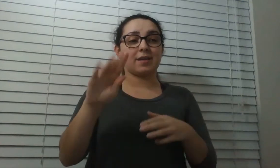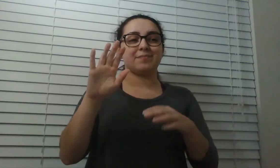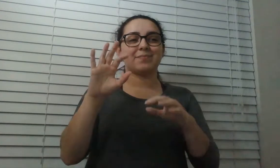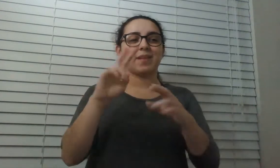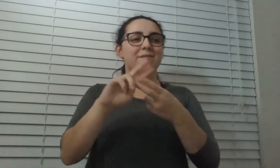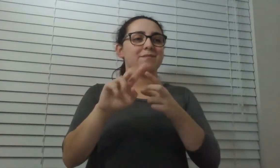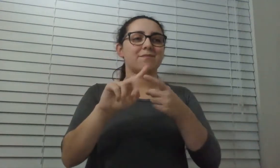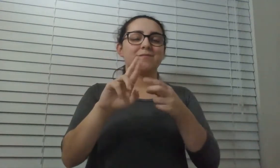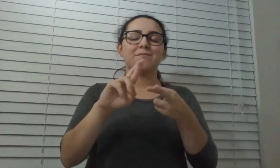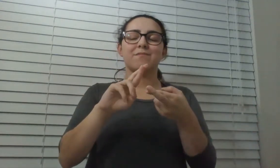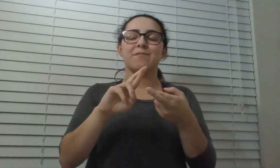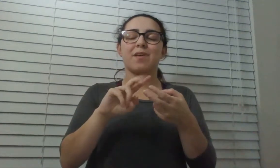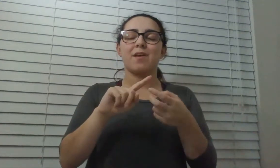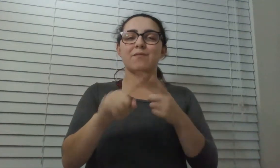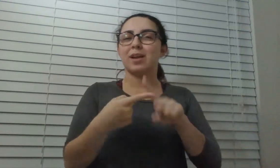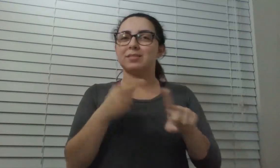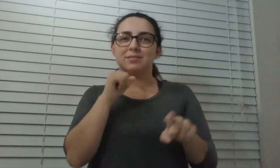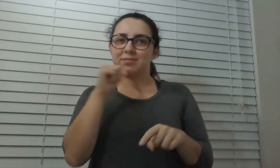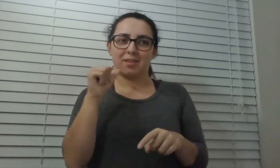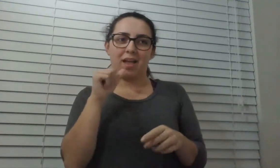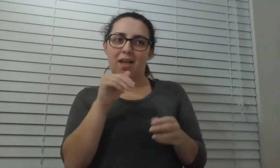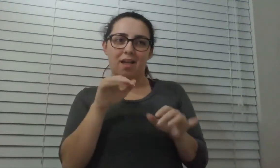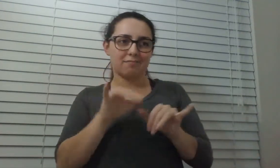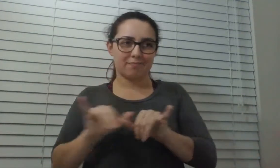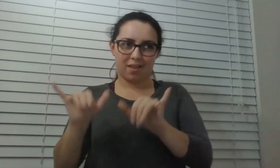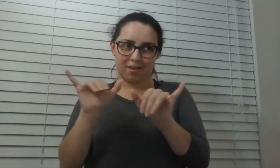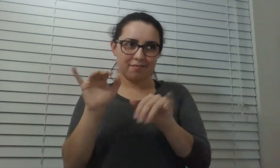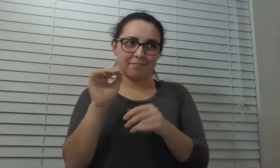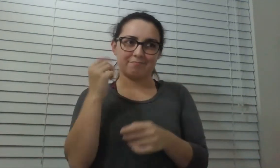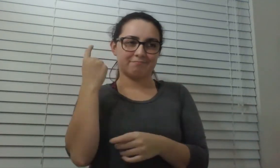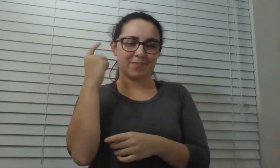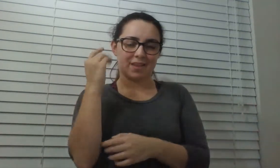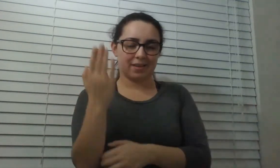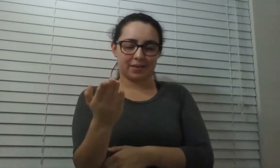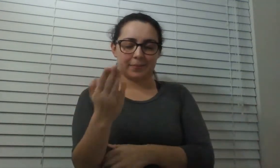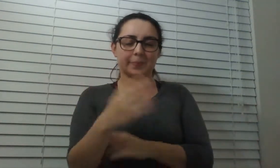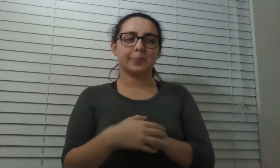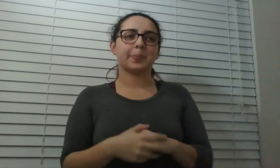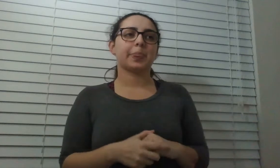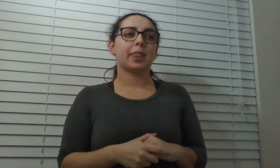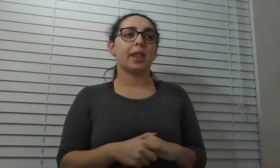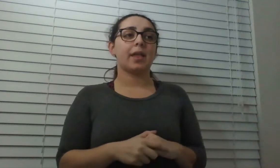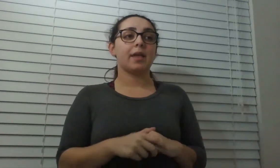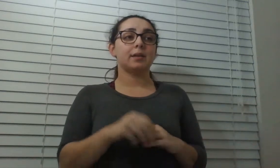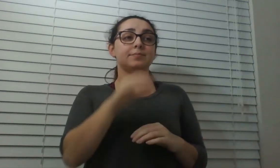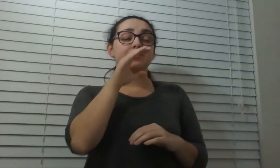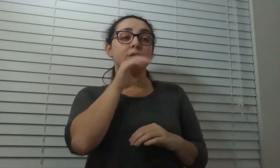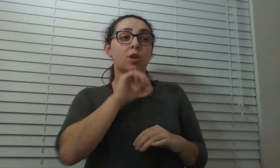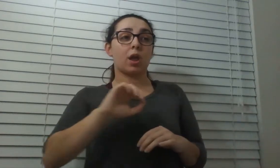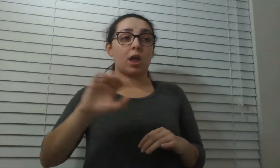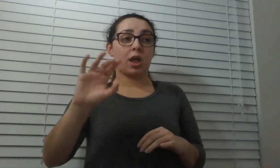But Vince says there was this one moment. When he was 8, they lived in Washington State only for a year,